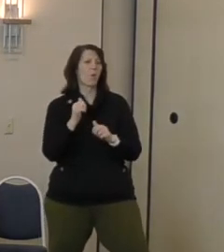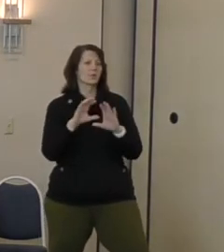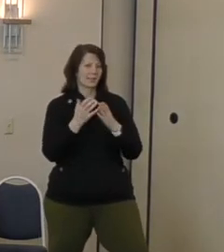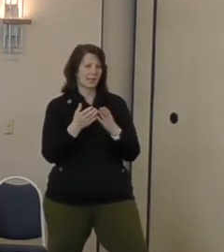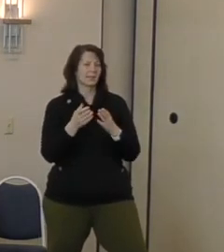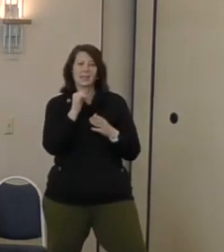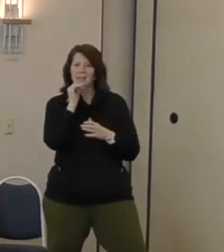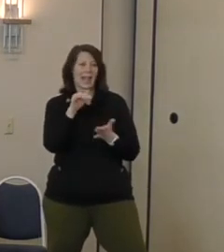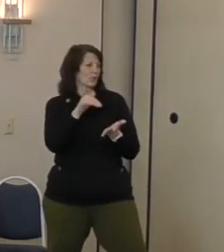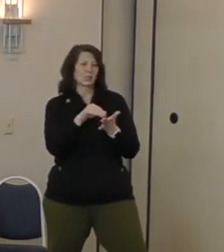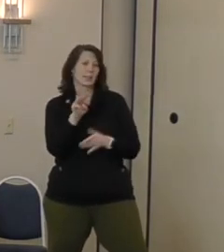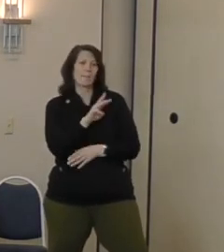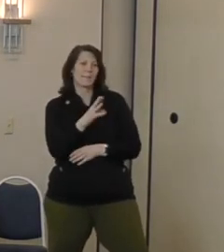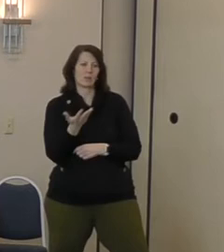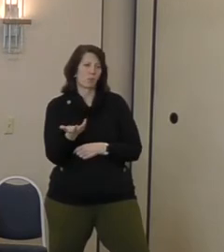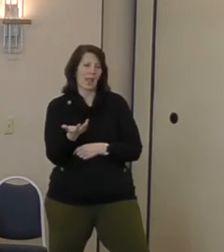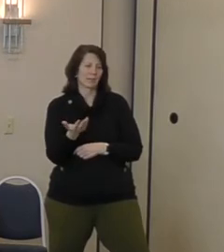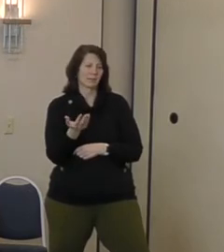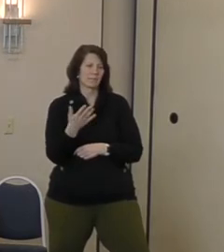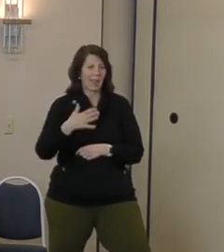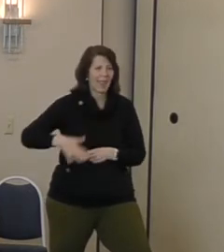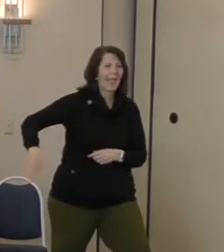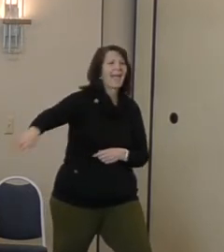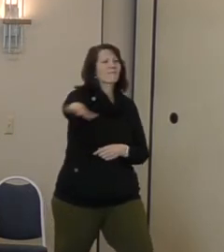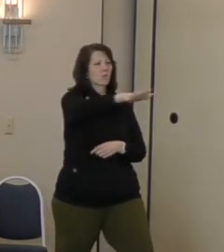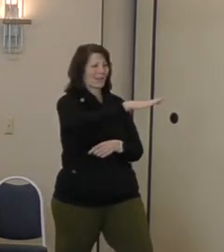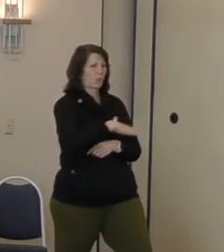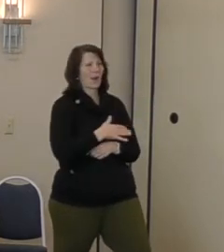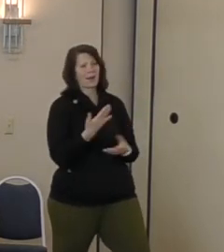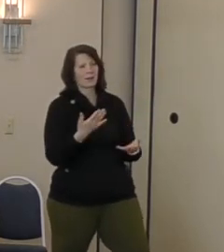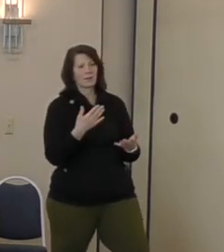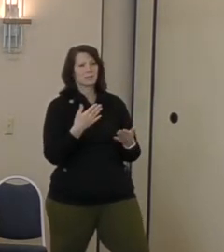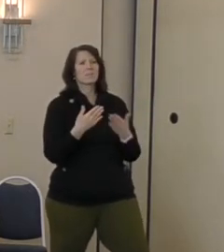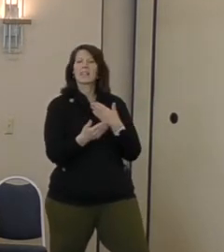and not just in the Midwest. Everywhere, right? Even a lot